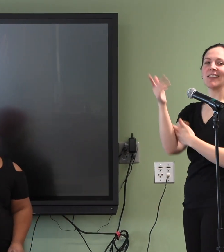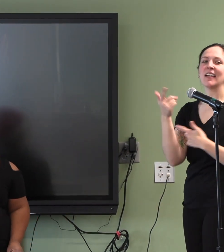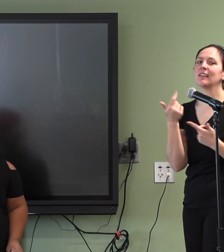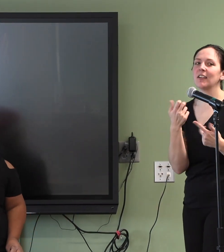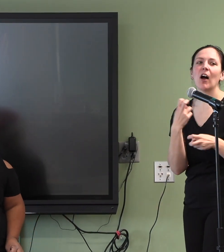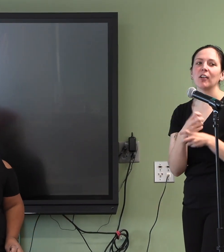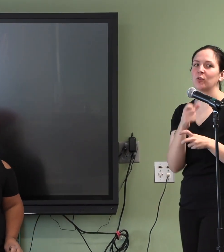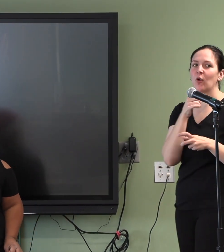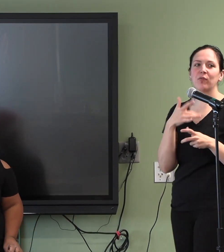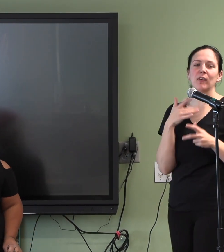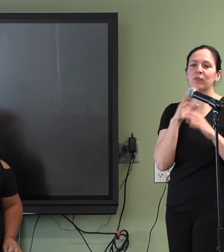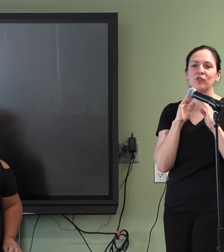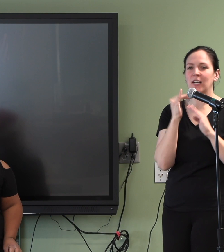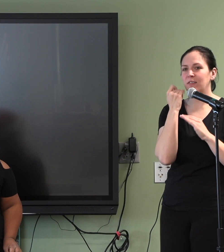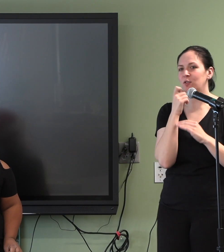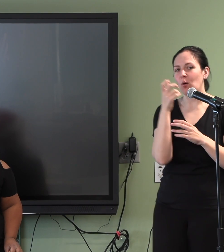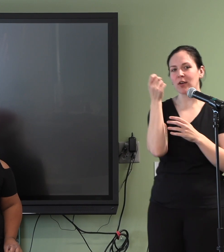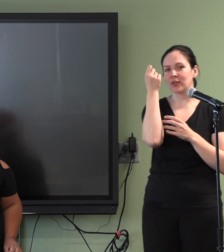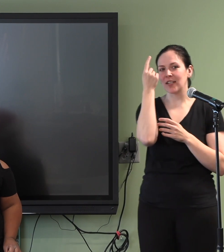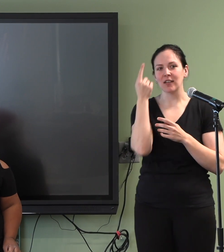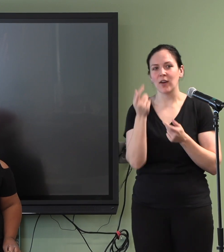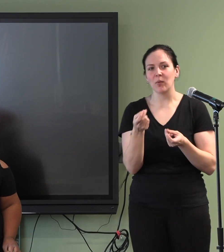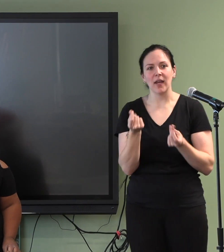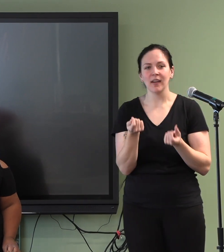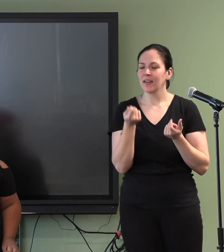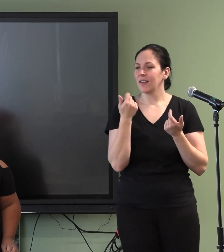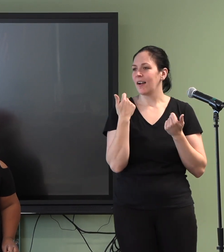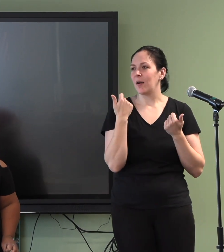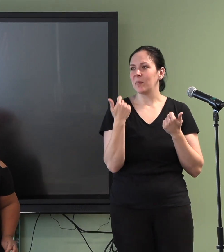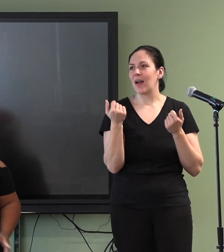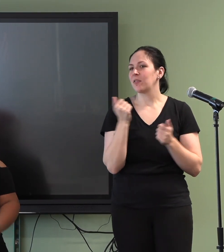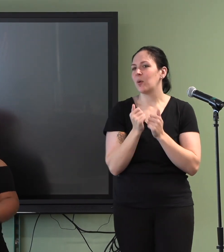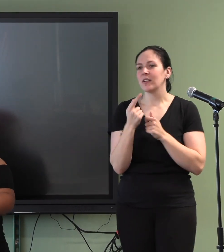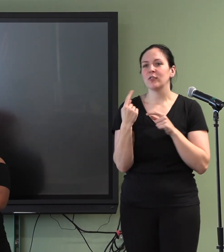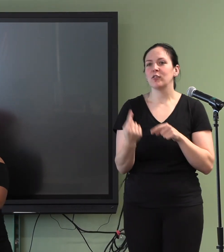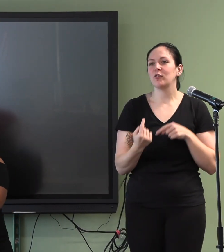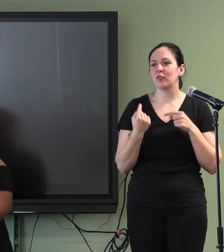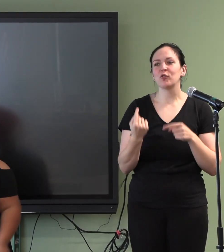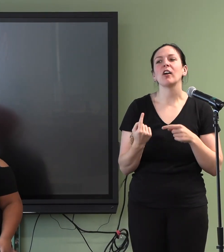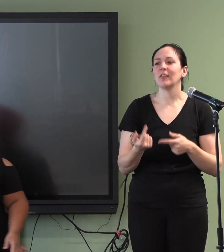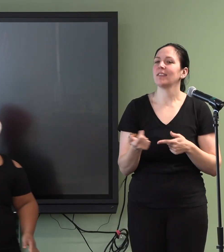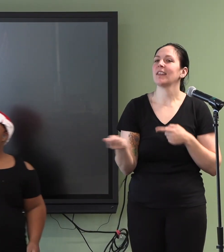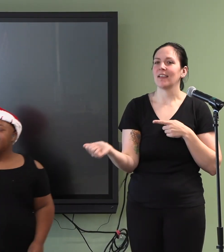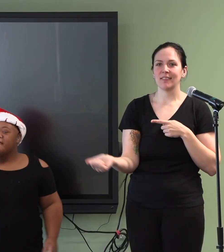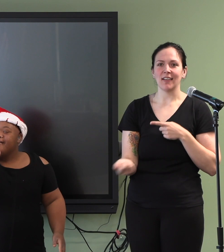It's a little hard, so don't feel frustrated if you don't understand it right away. Everyone struggles. Yes, it's